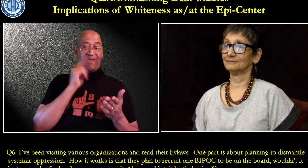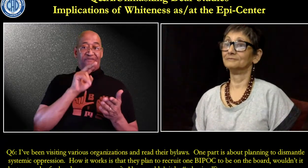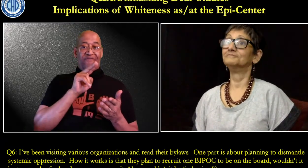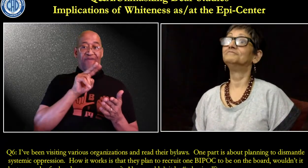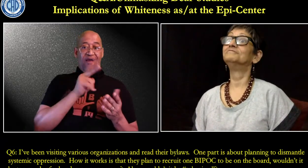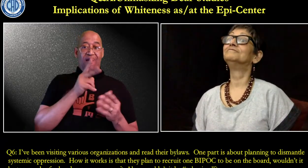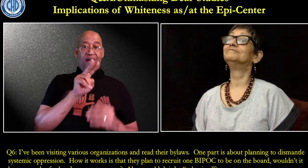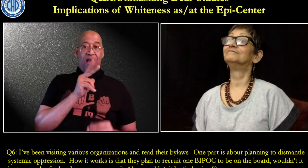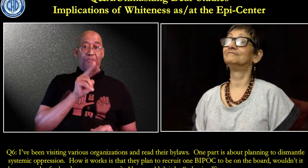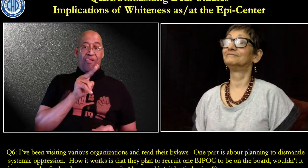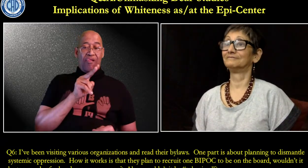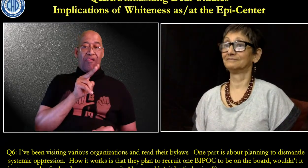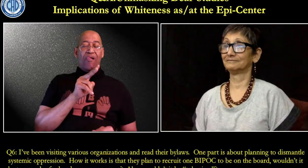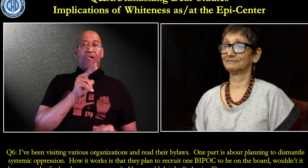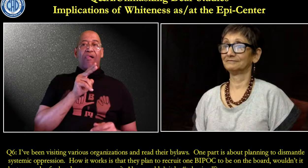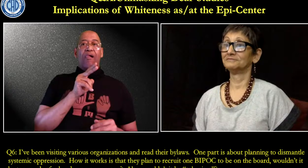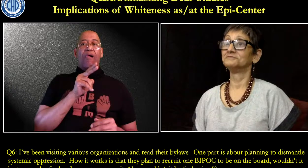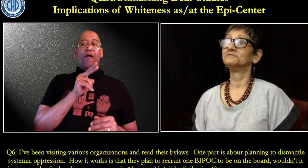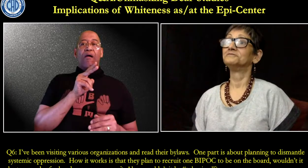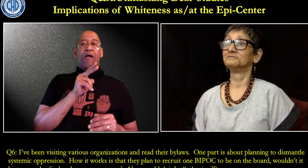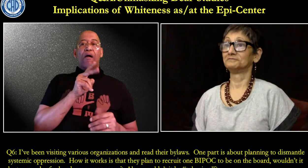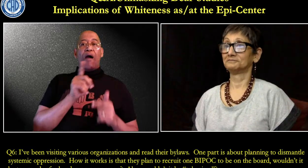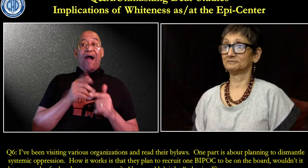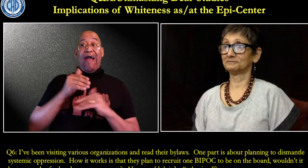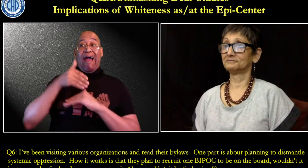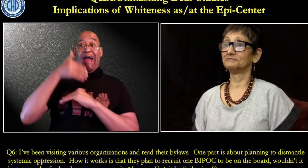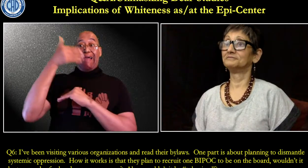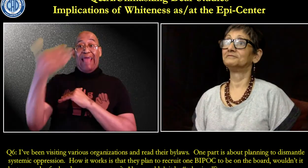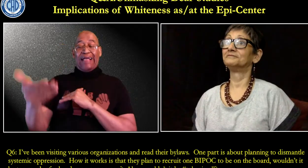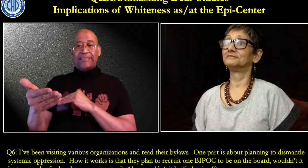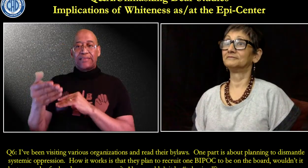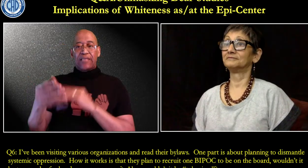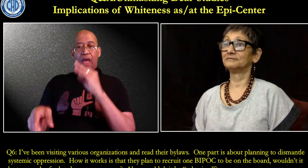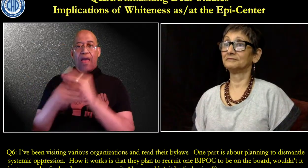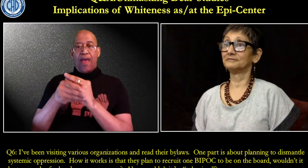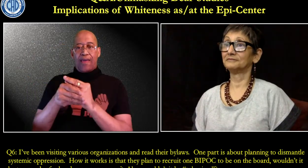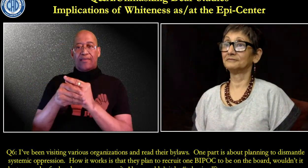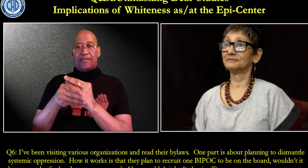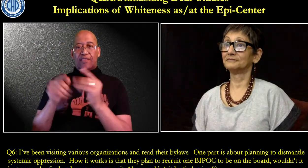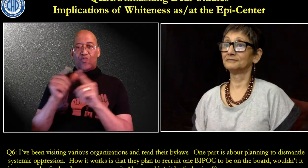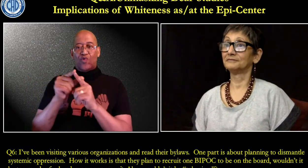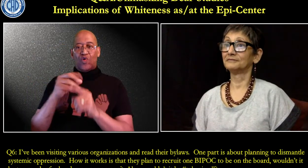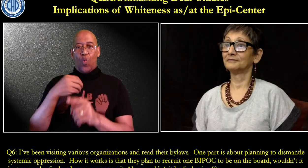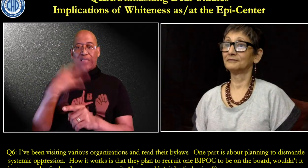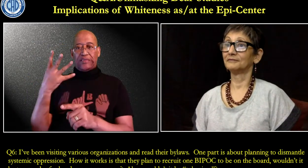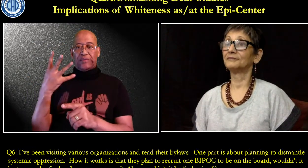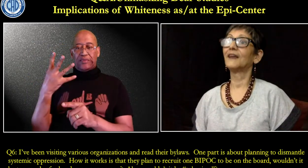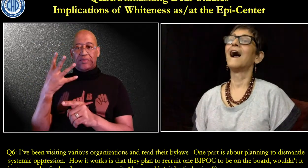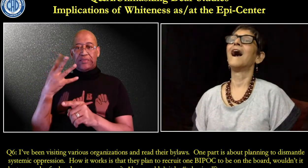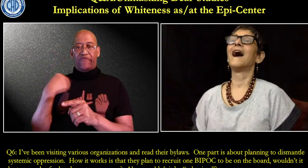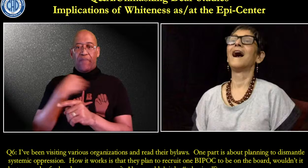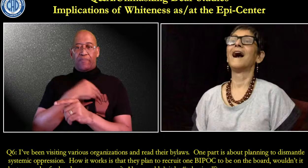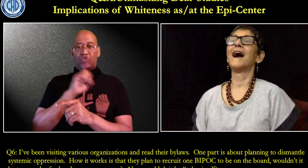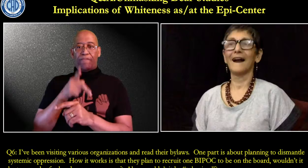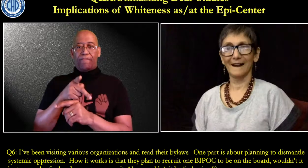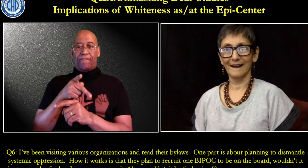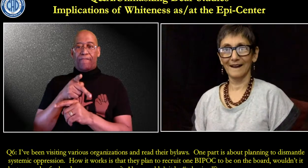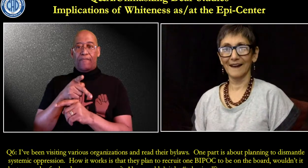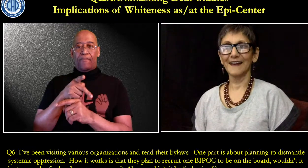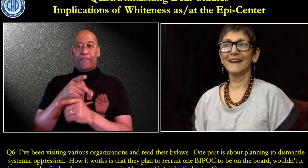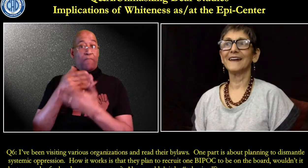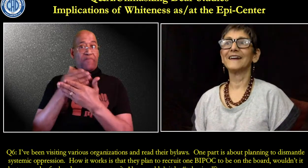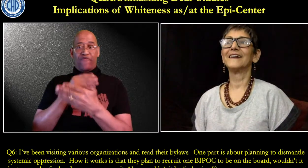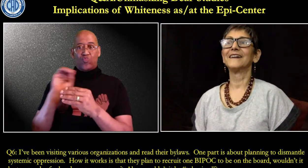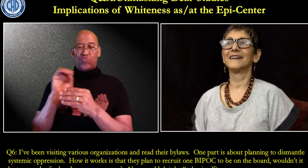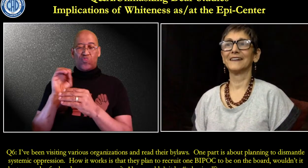events happening and the Black Deaf were asked to leave.